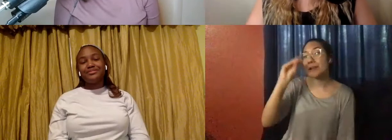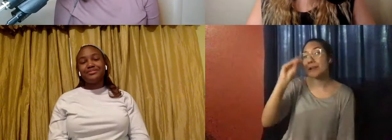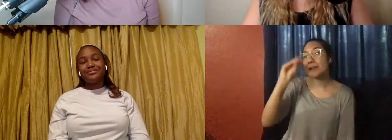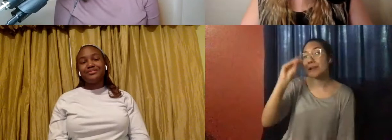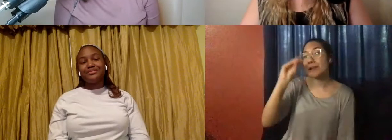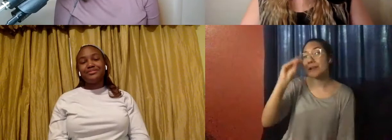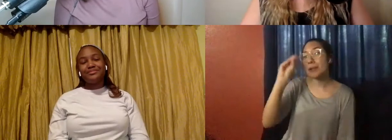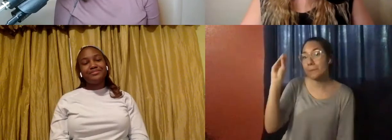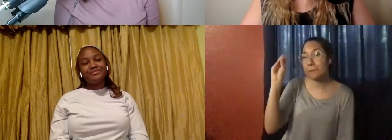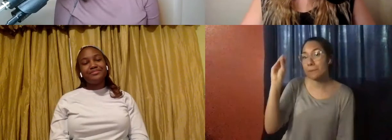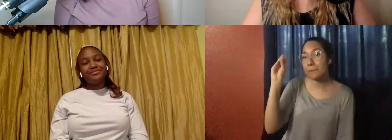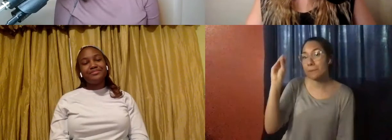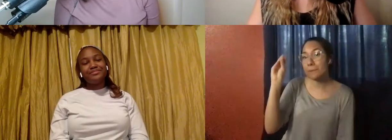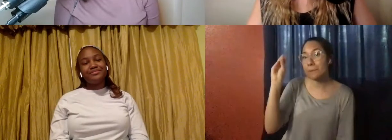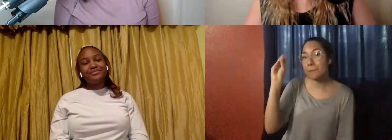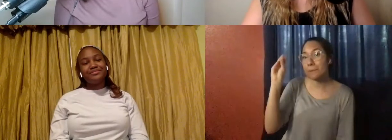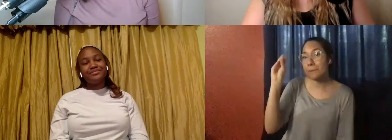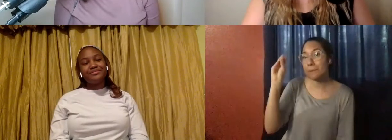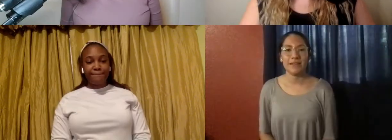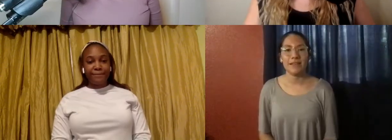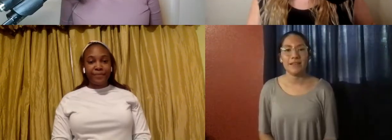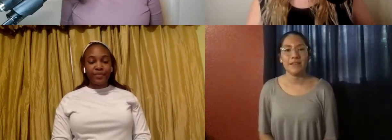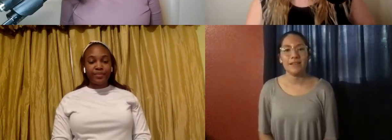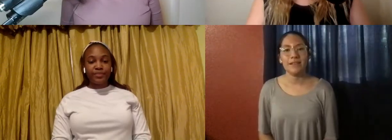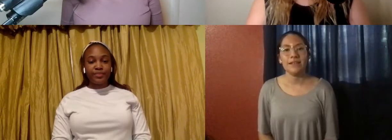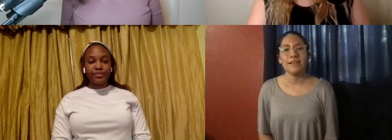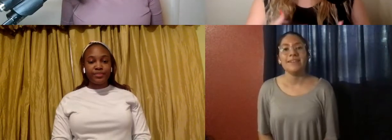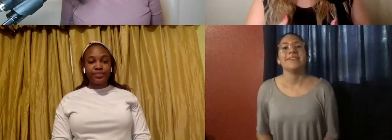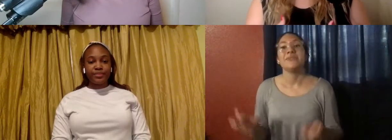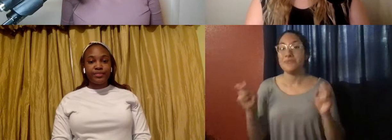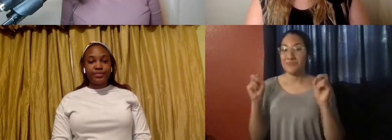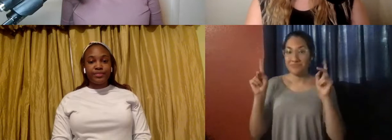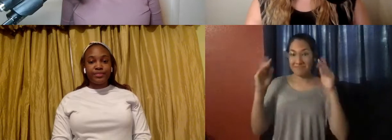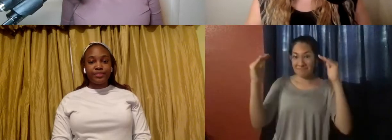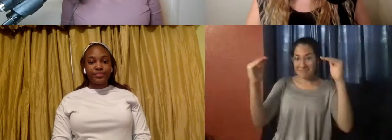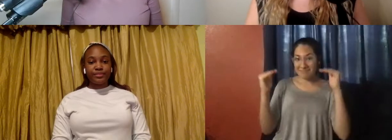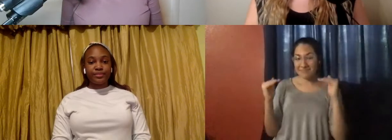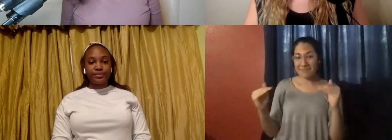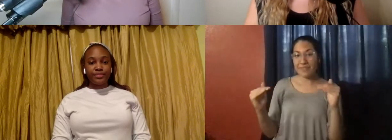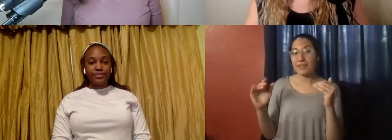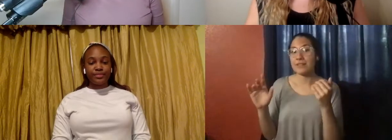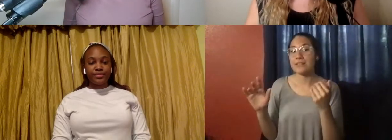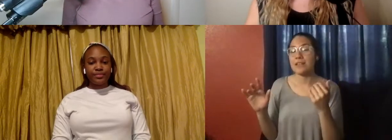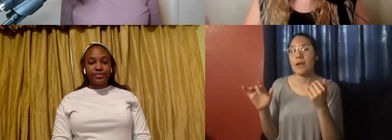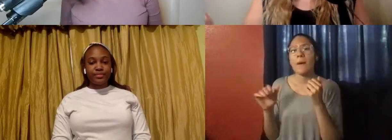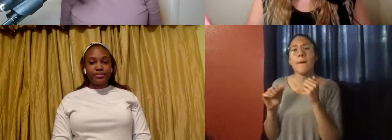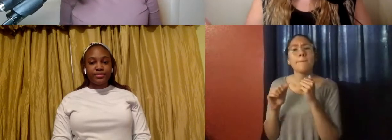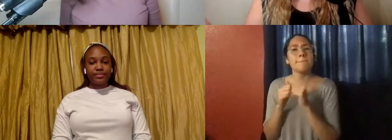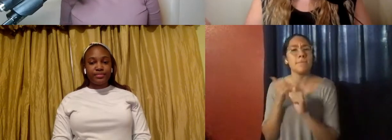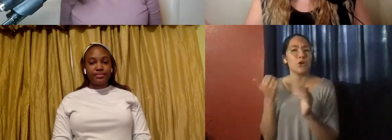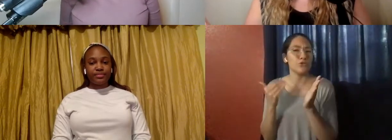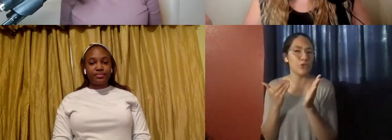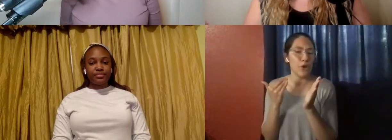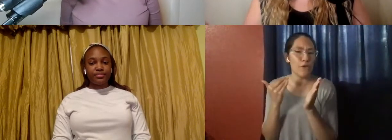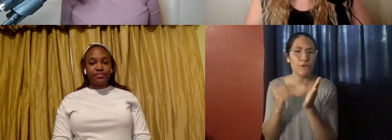77% of women and 22% of men. All right, so next one is most frequent. So this is one